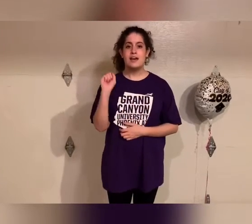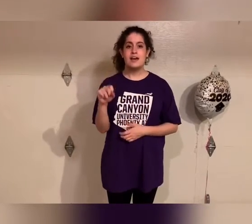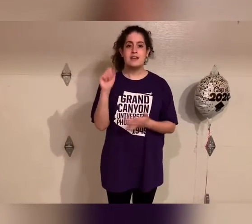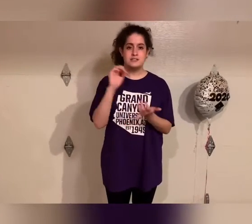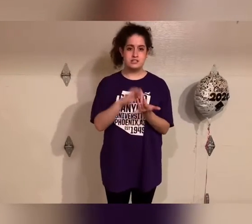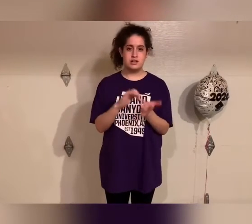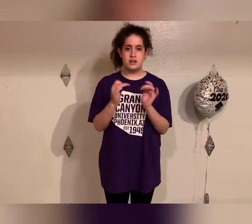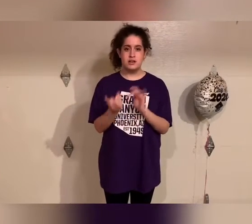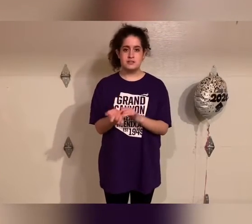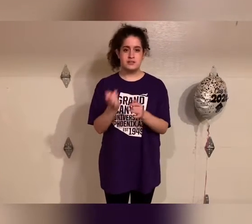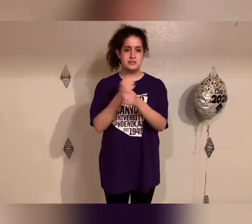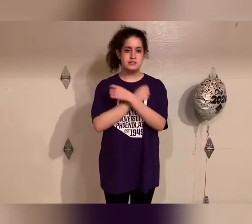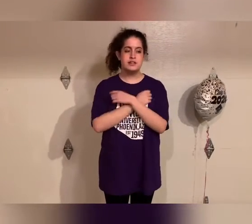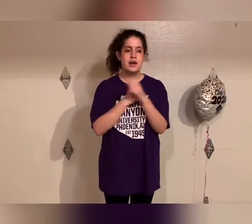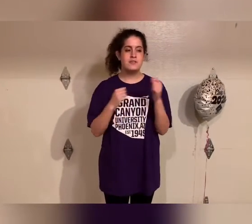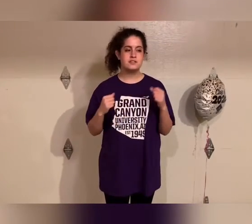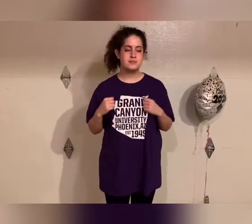yes, Jesus loves me.